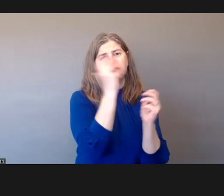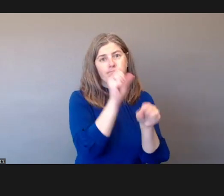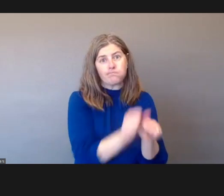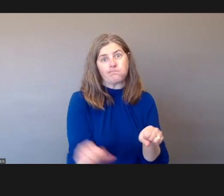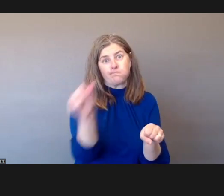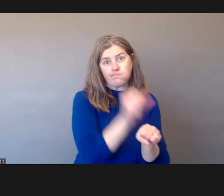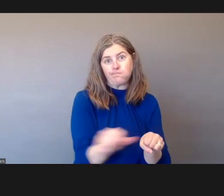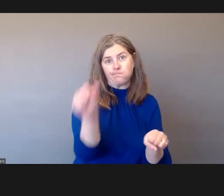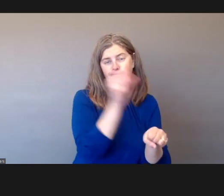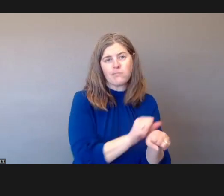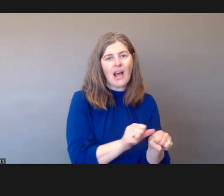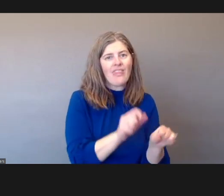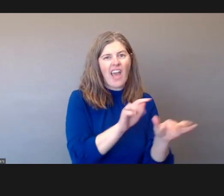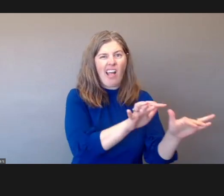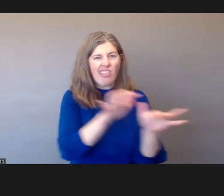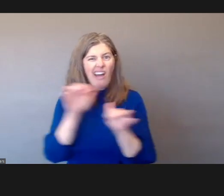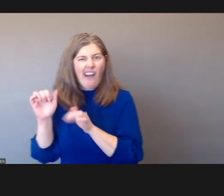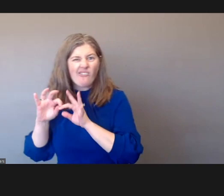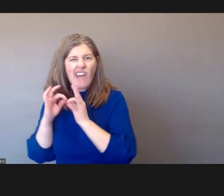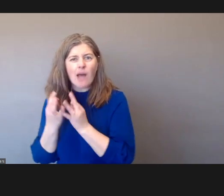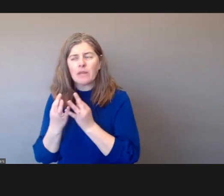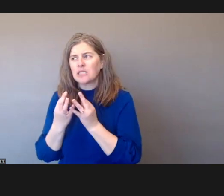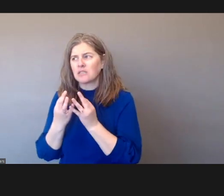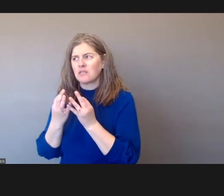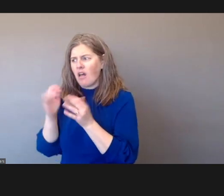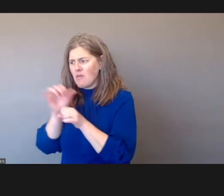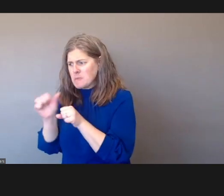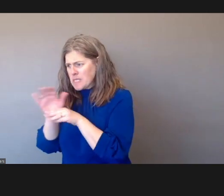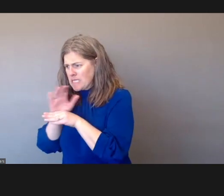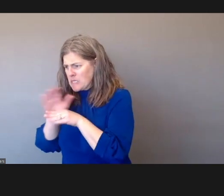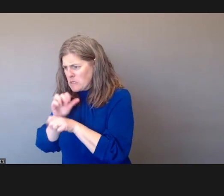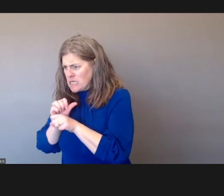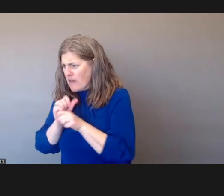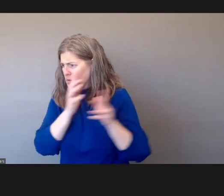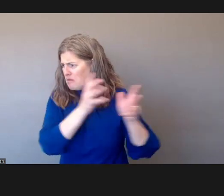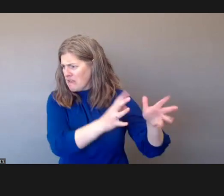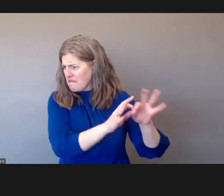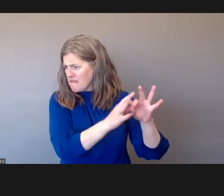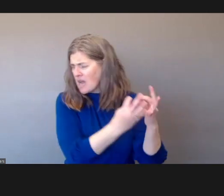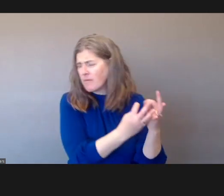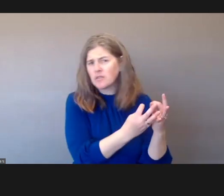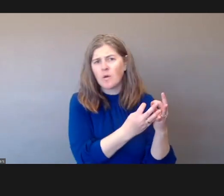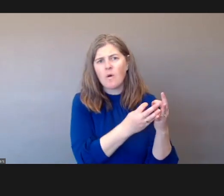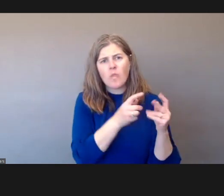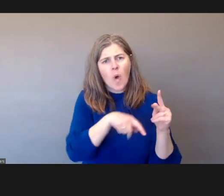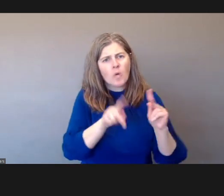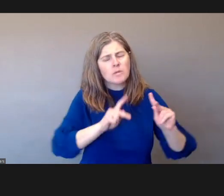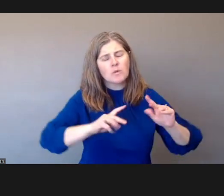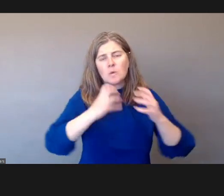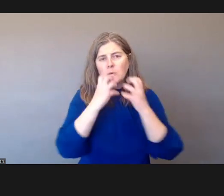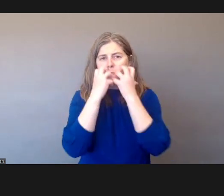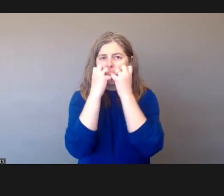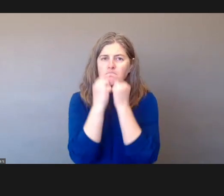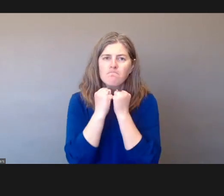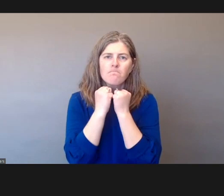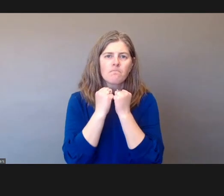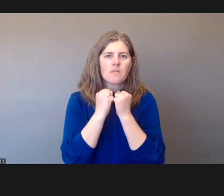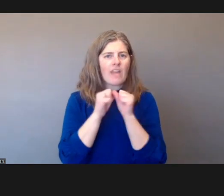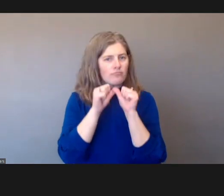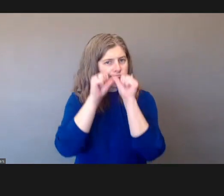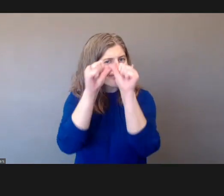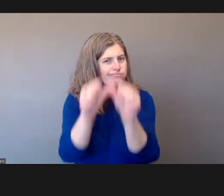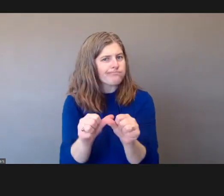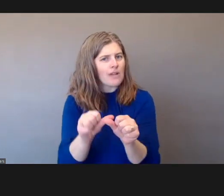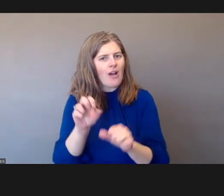time away from their families than ever dreamed they'd have to do. They've really kept New Mexico going during the